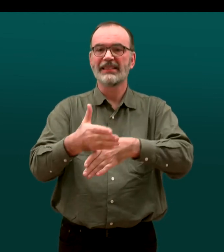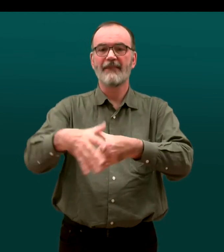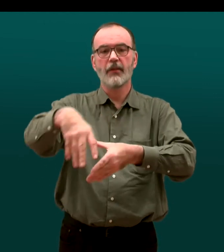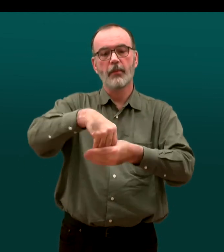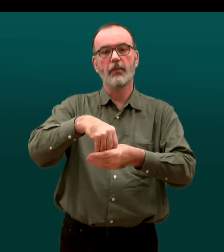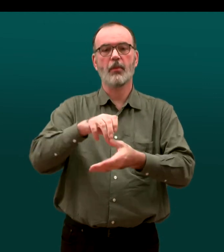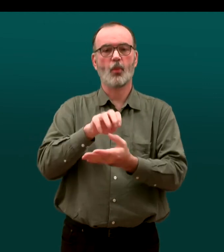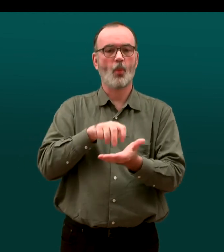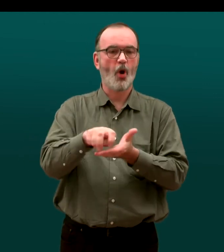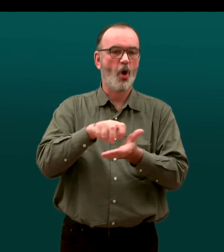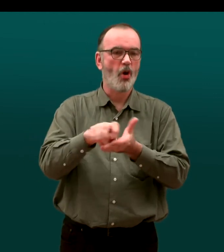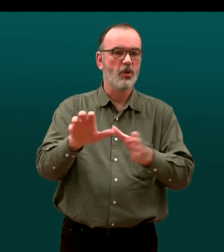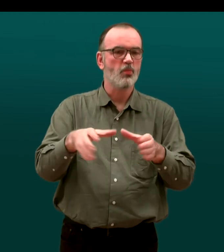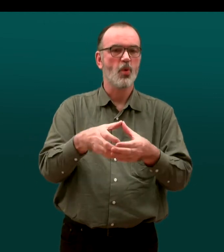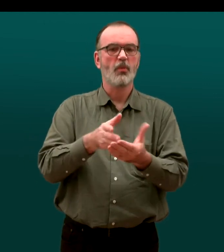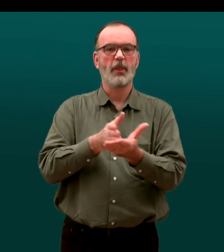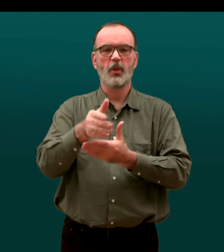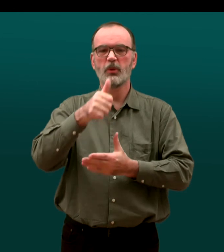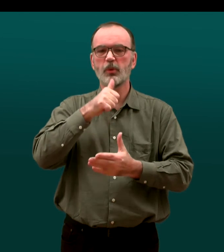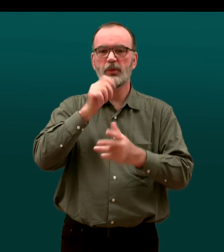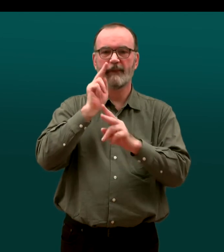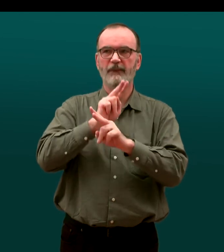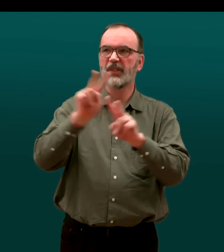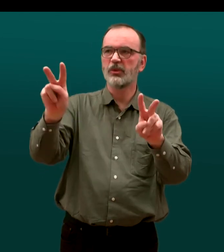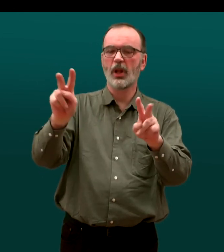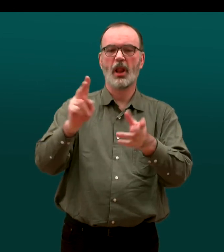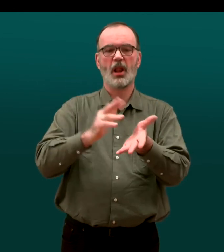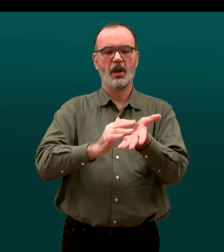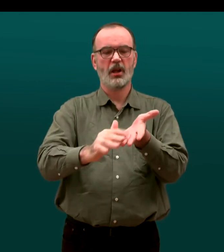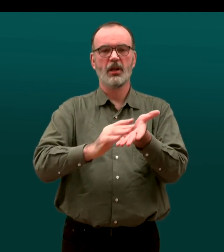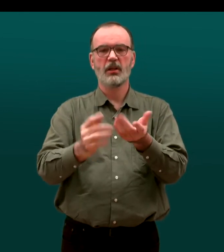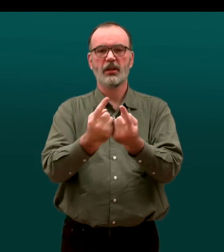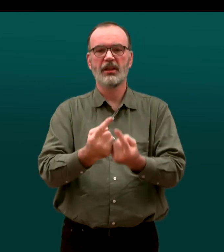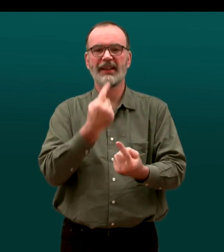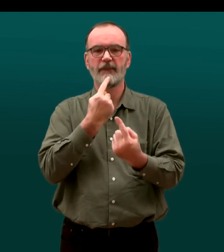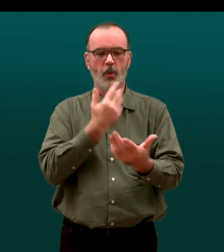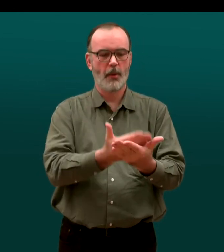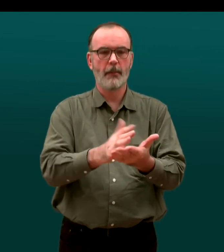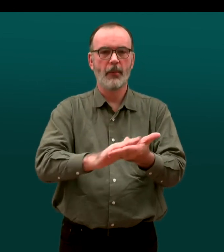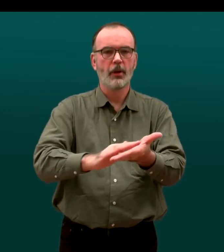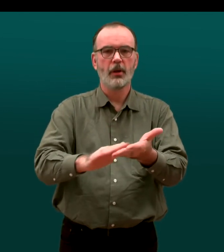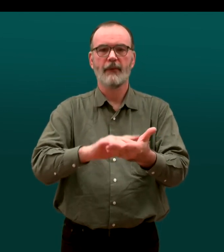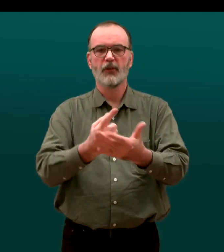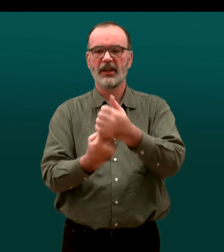participation in walking groups through the use of visual and tactile materials for